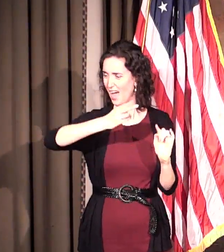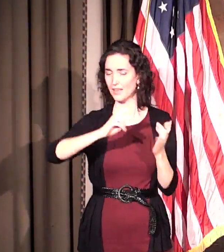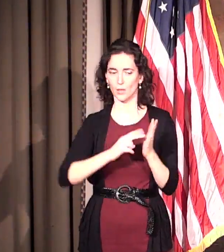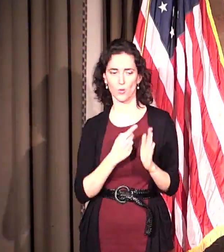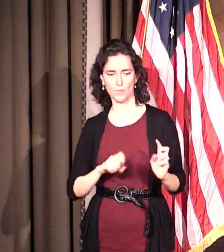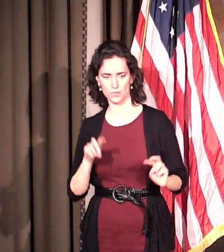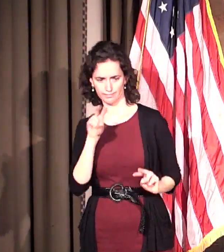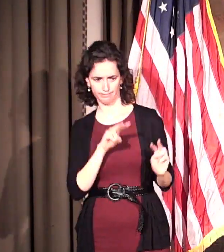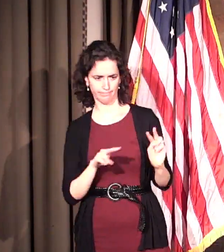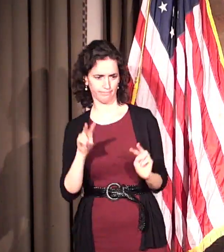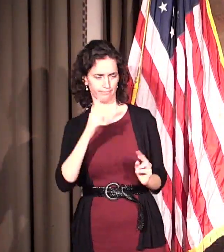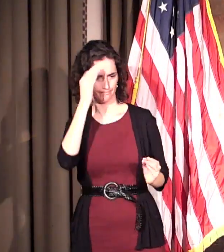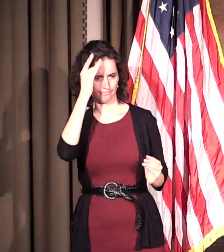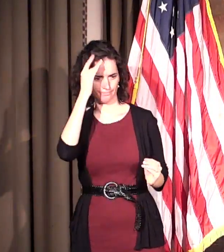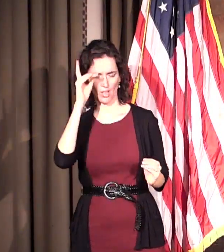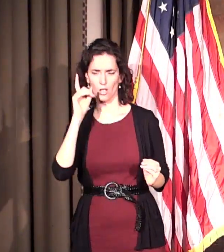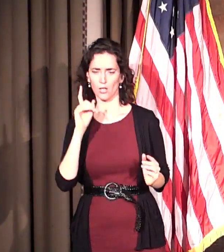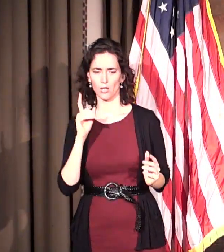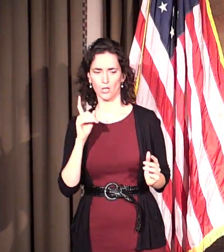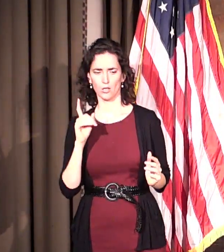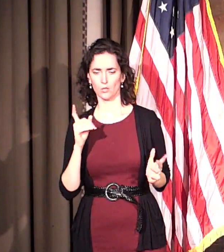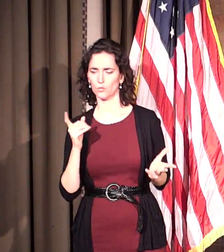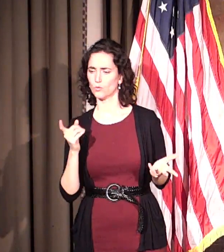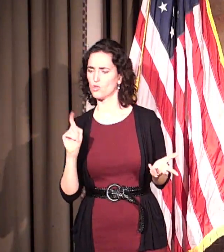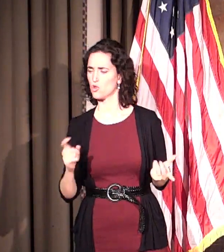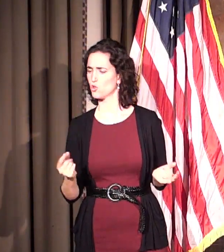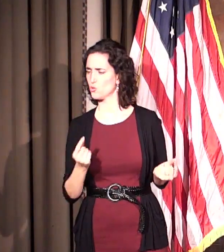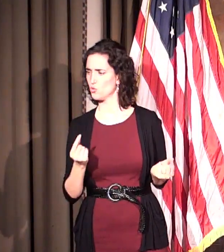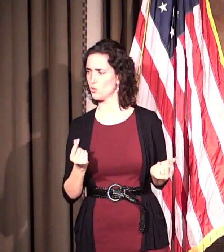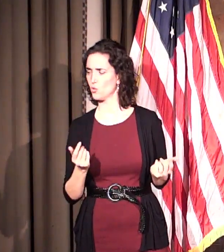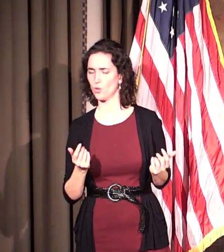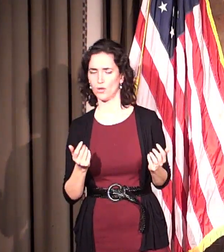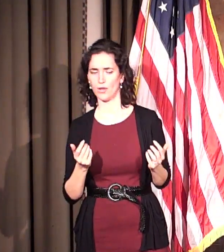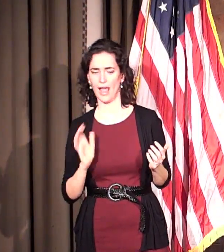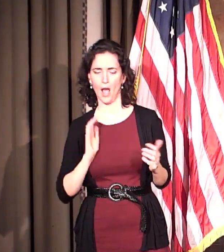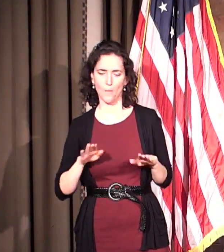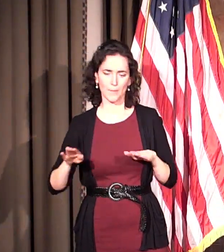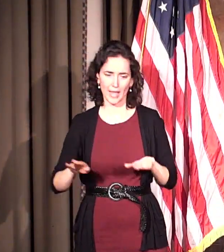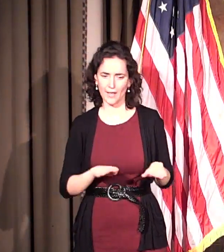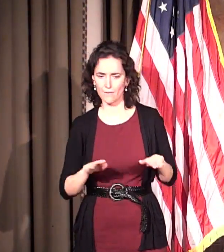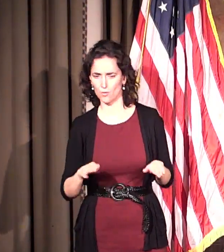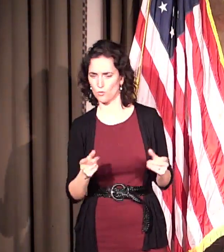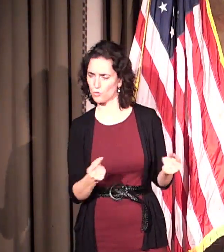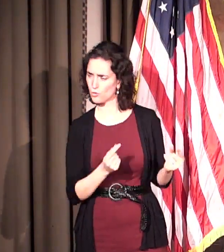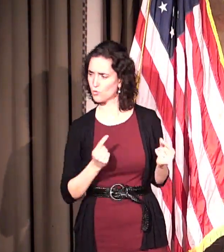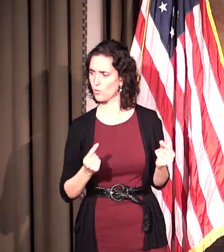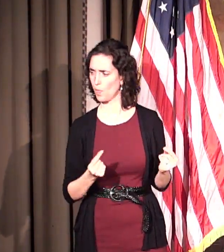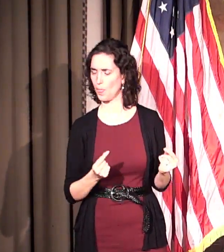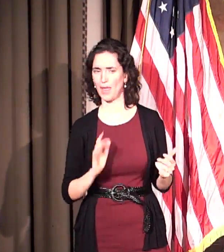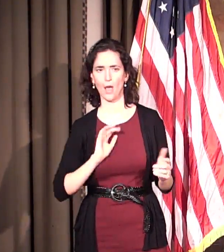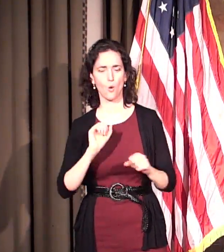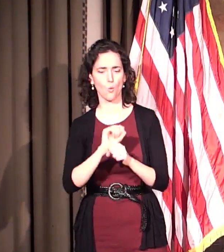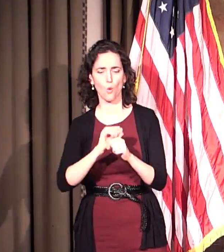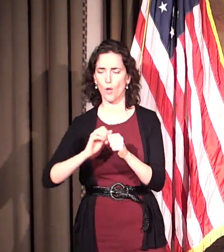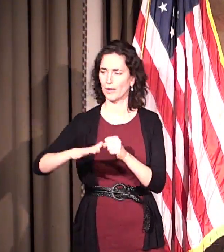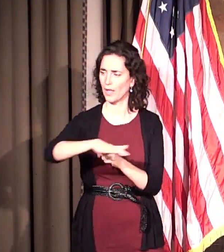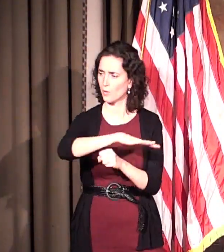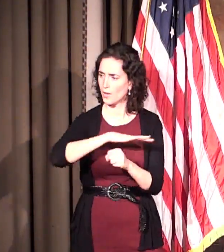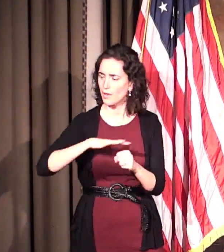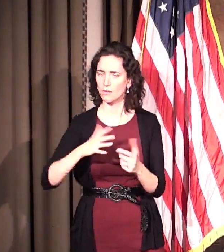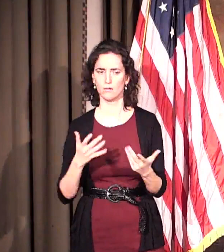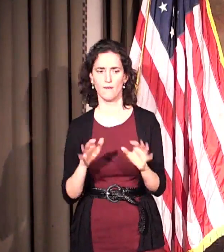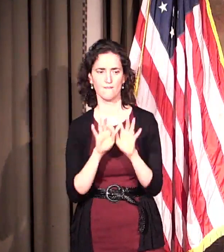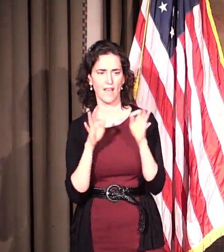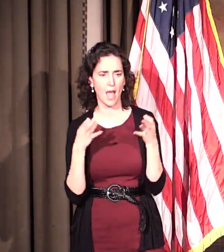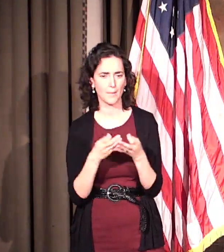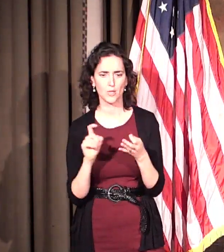about what is reasonable in terms of the behavior that we engage in in our work environment and with our